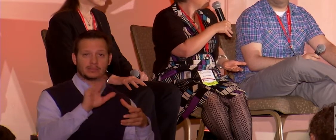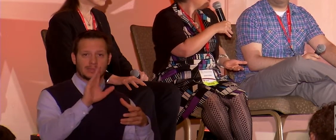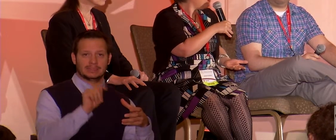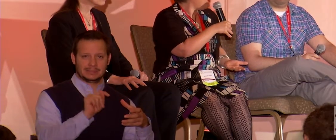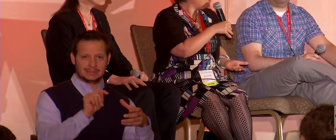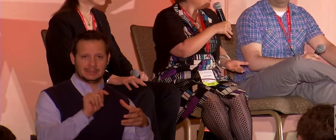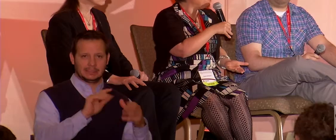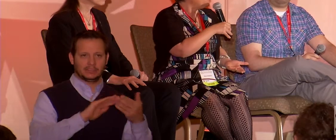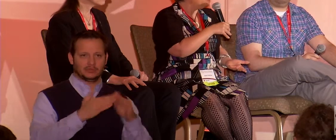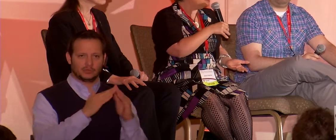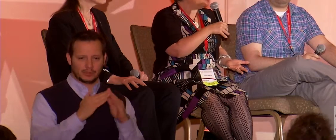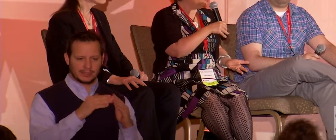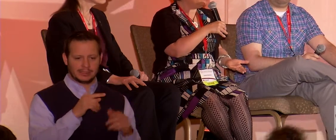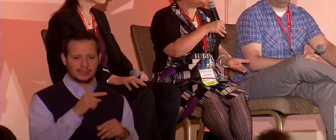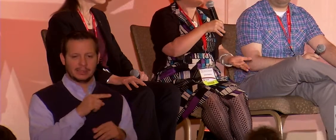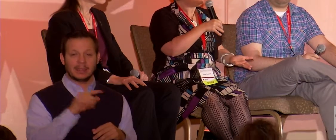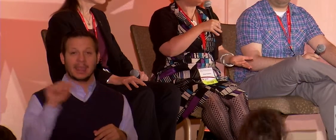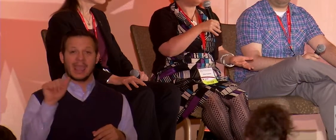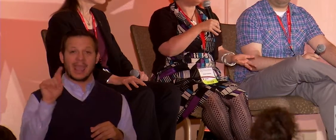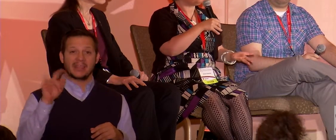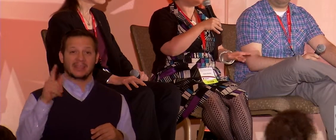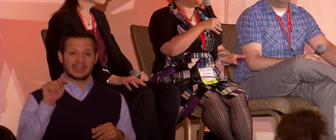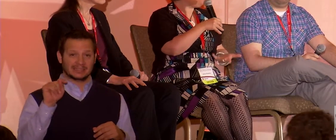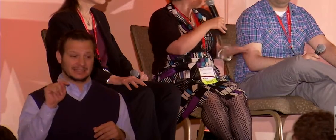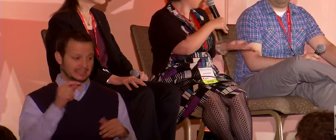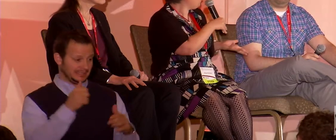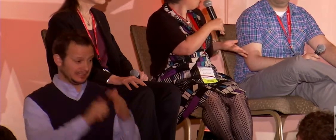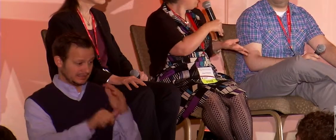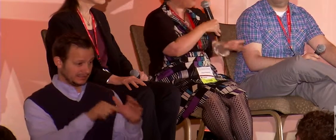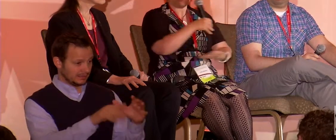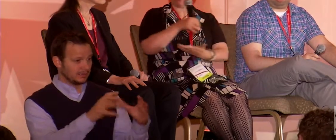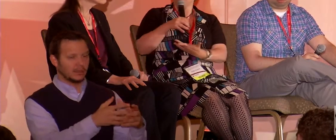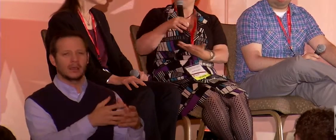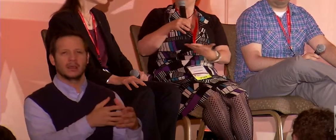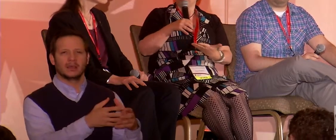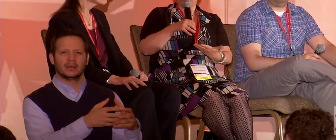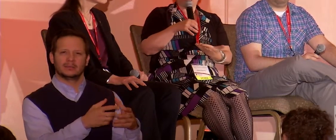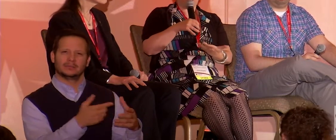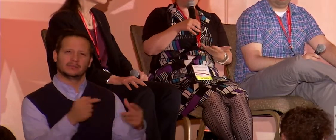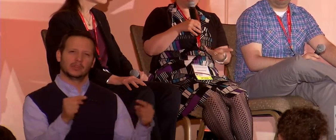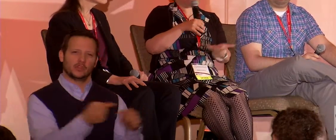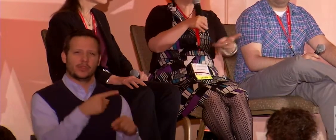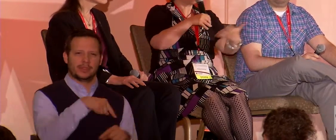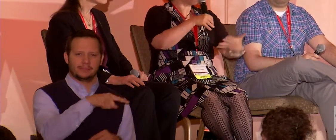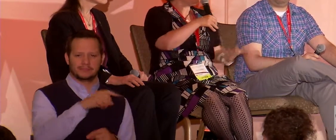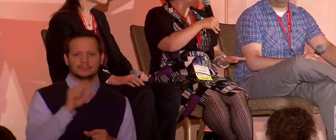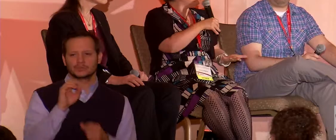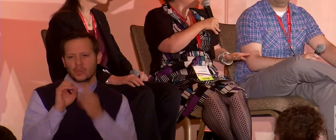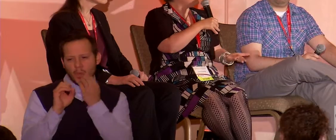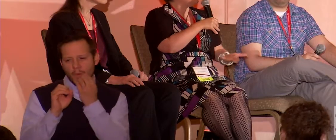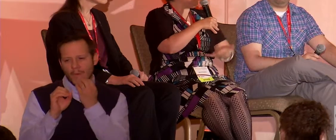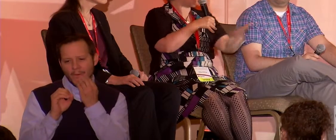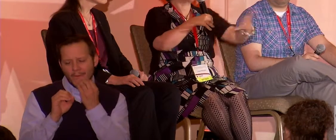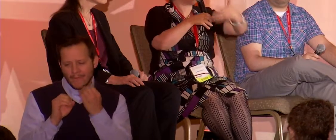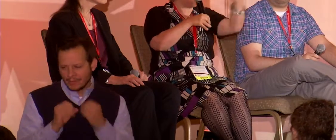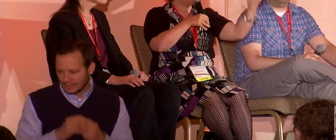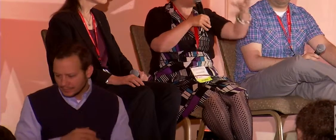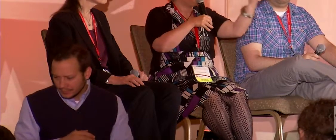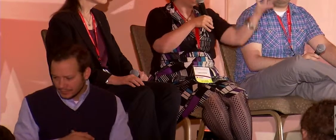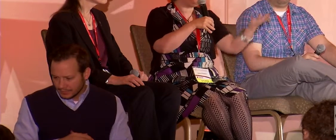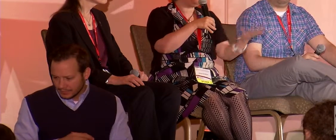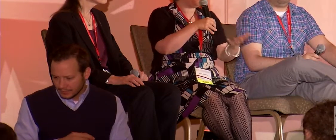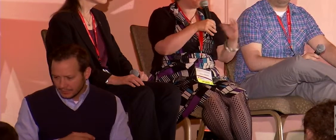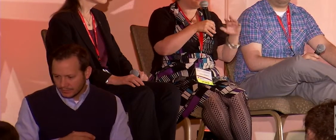bus. And, you know, and the degree to which we were just at the Creating Change conference, and this is my first time being at Creating Change. It's a